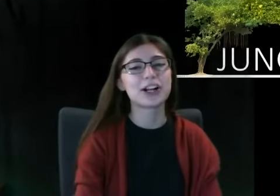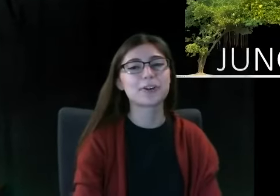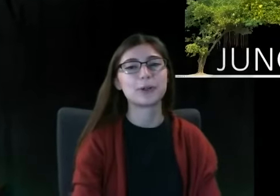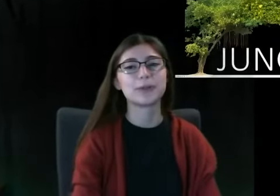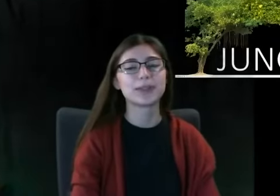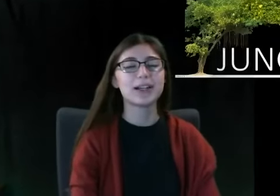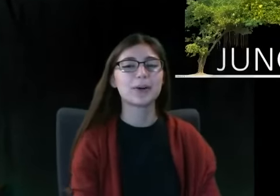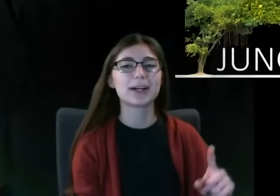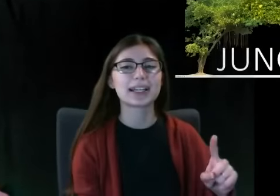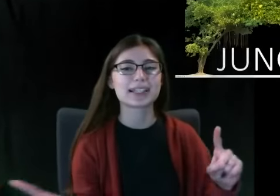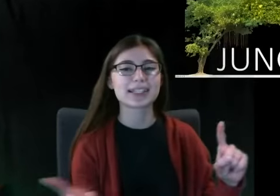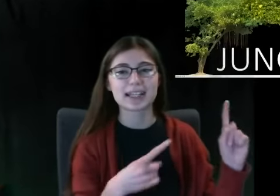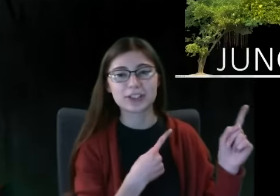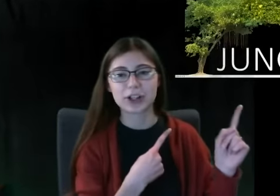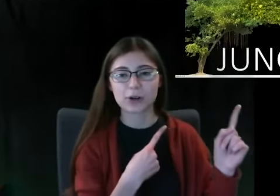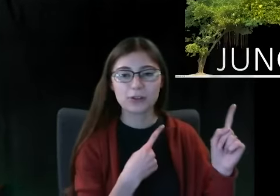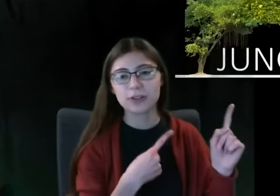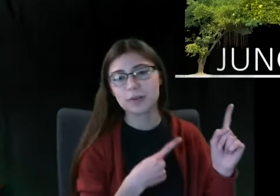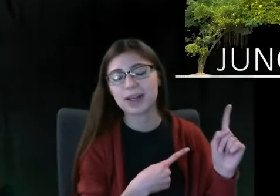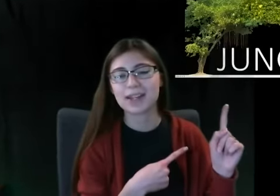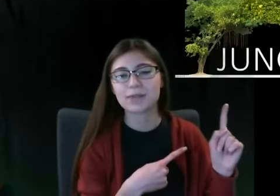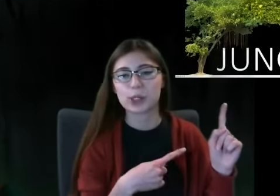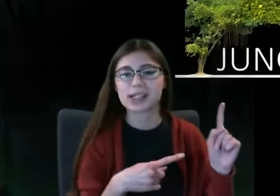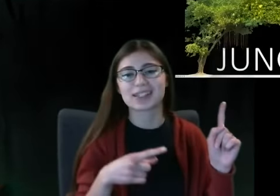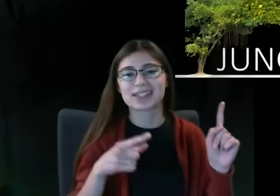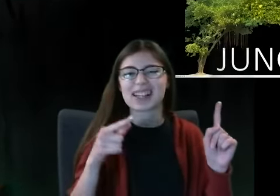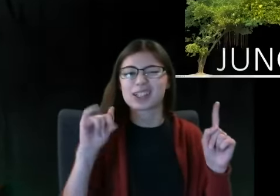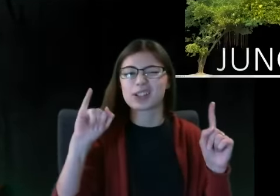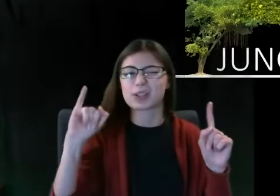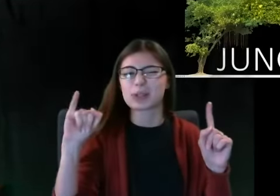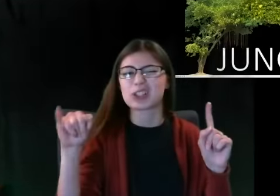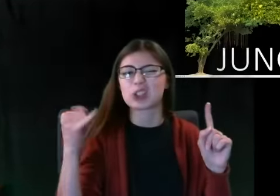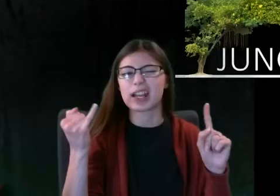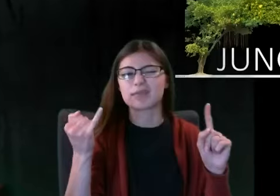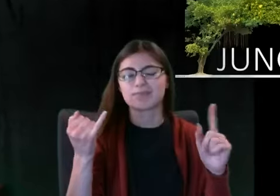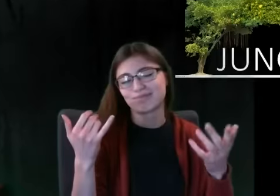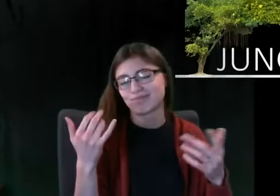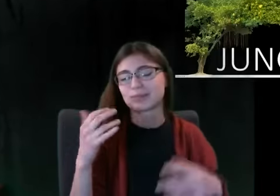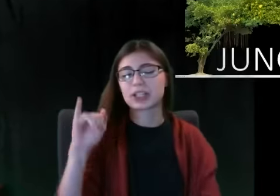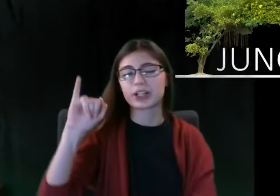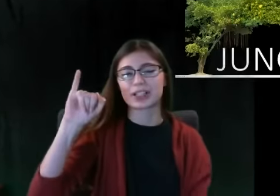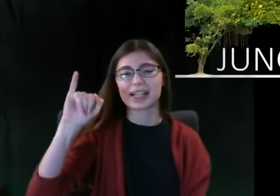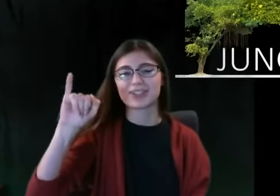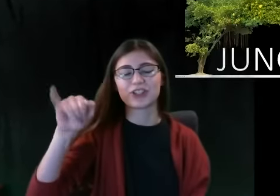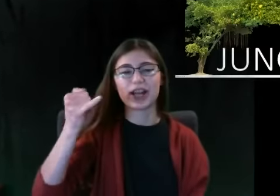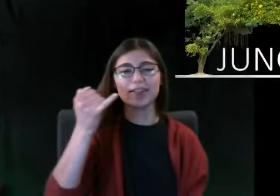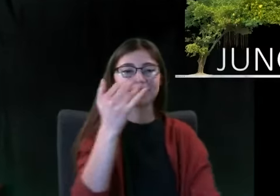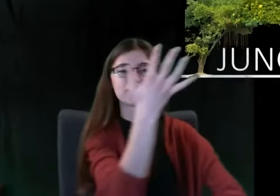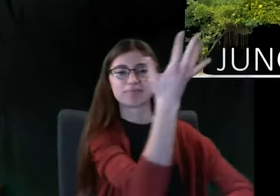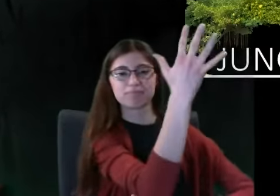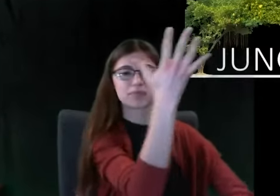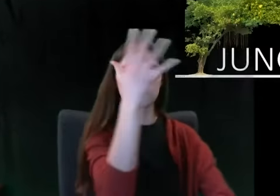Jungle. What is a jungle but a forest that starts with J? You're going to sign J,